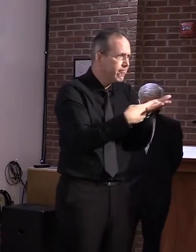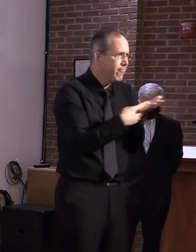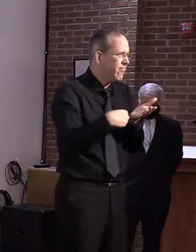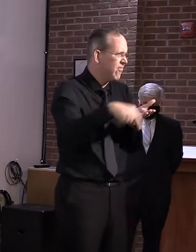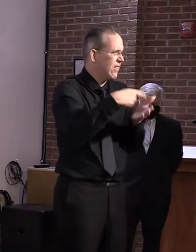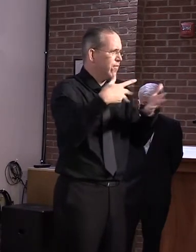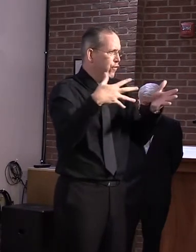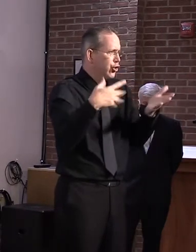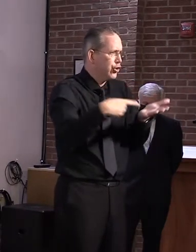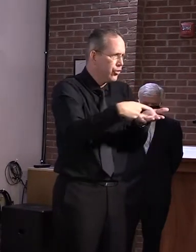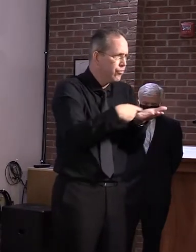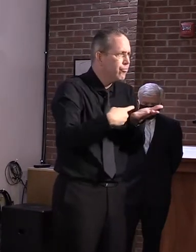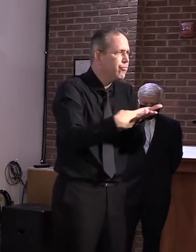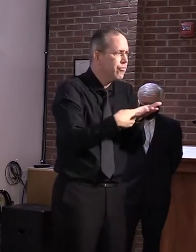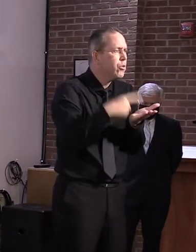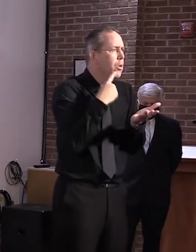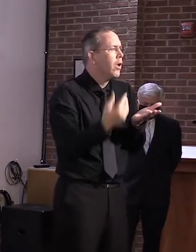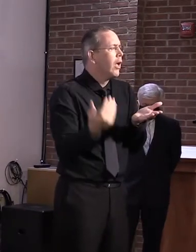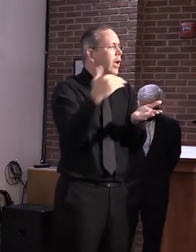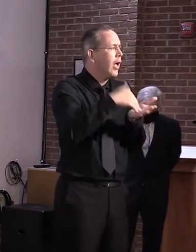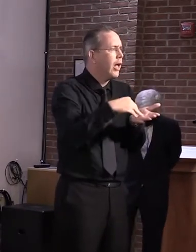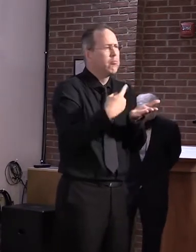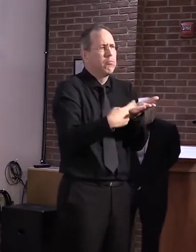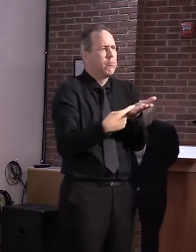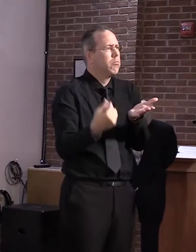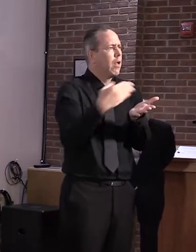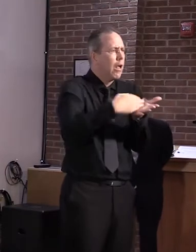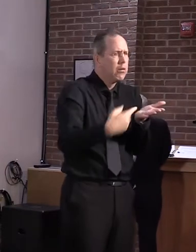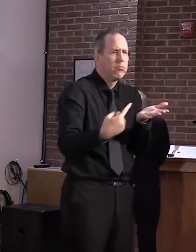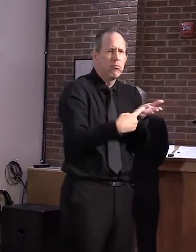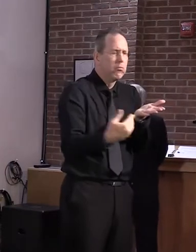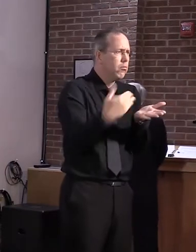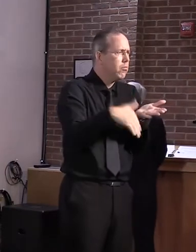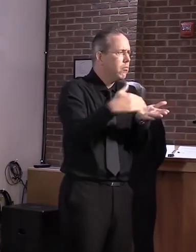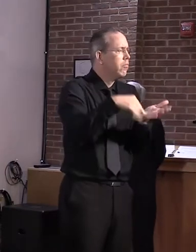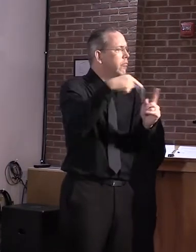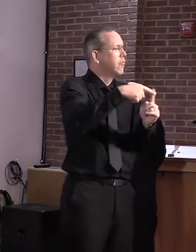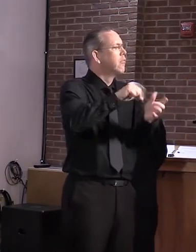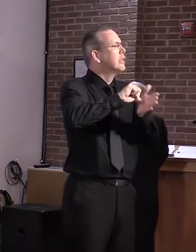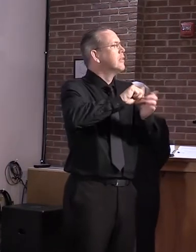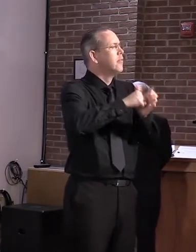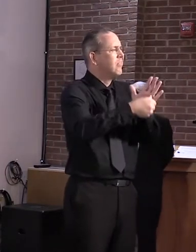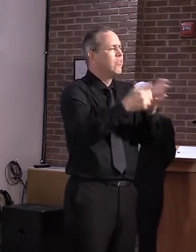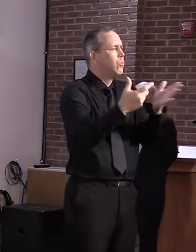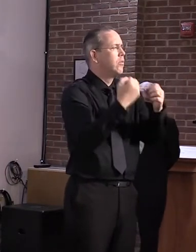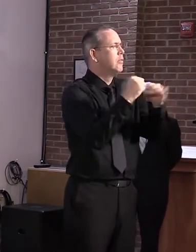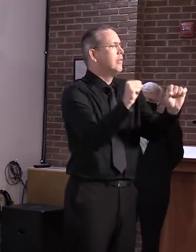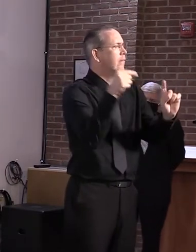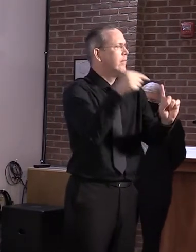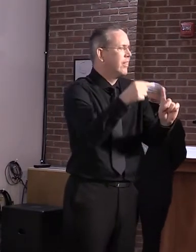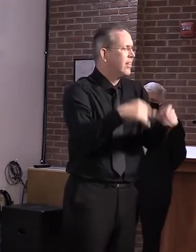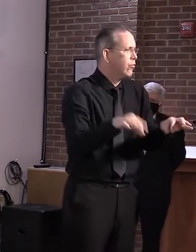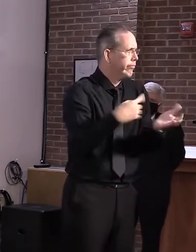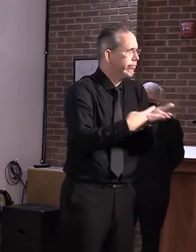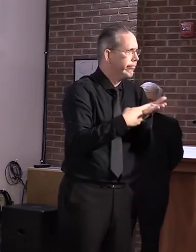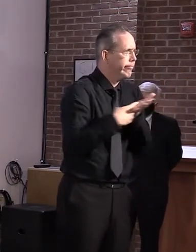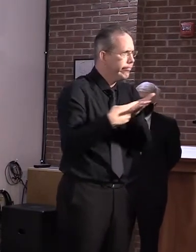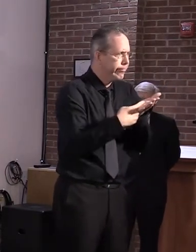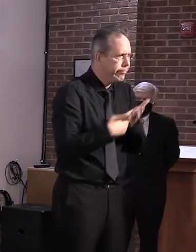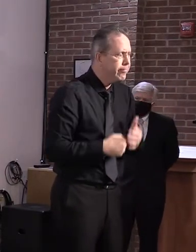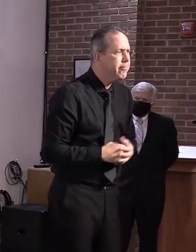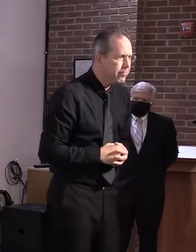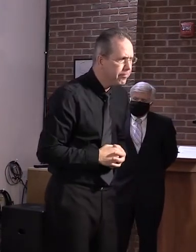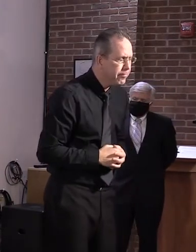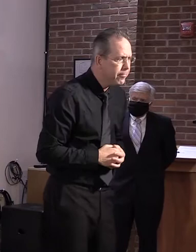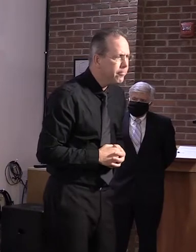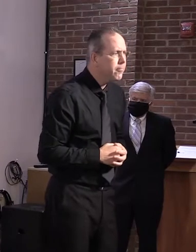for all of us. We also have the newly appointed, no longer interim, chancellor for the state college system. Congratulations, Sophie.